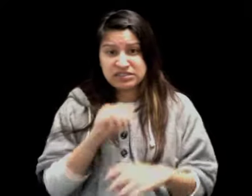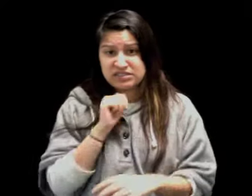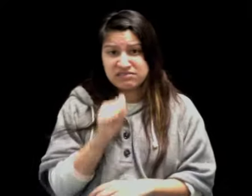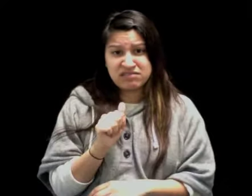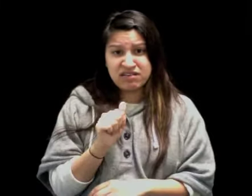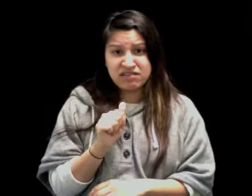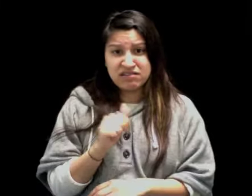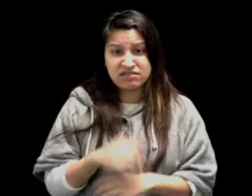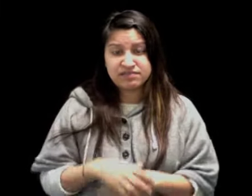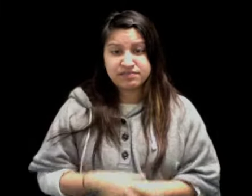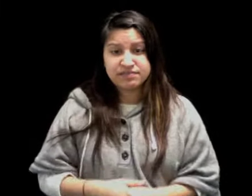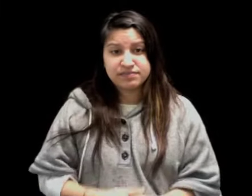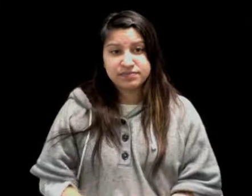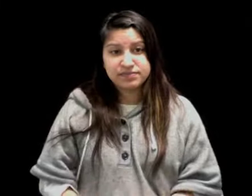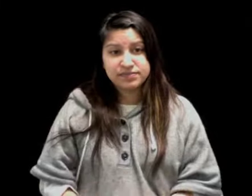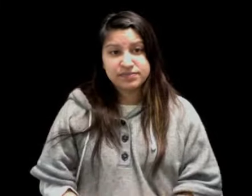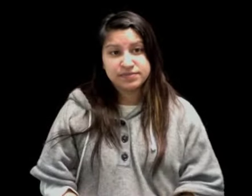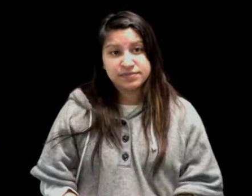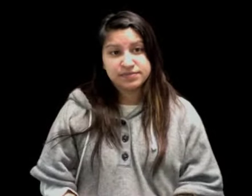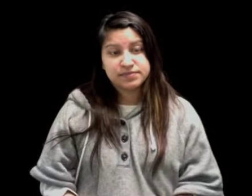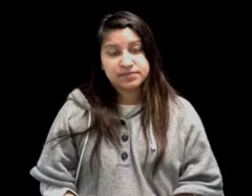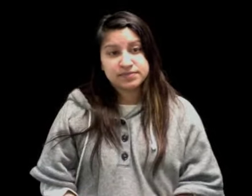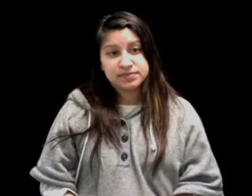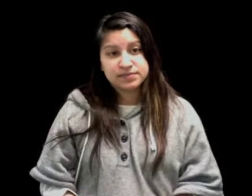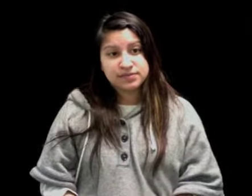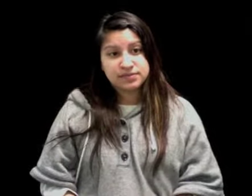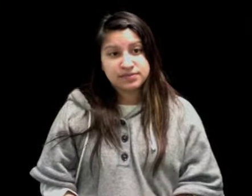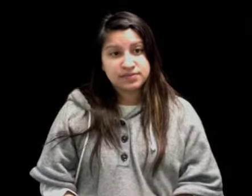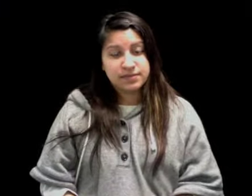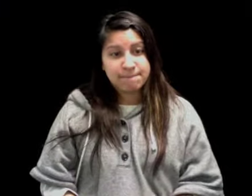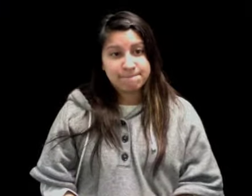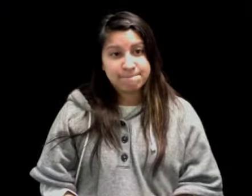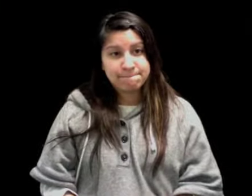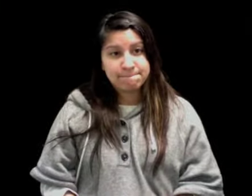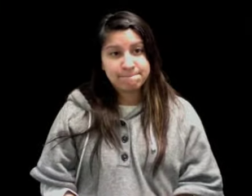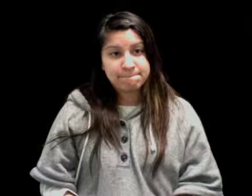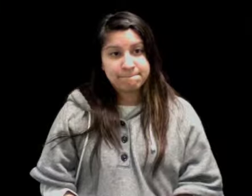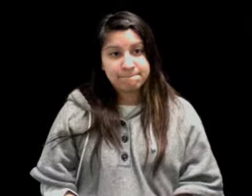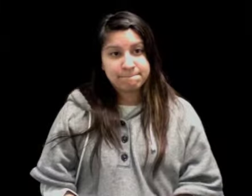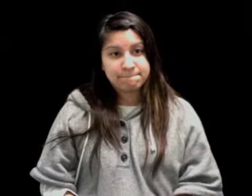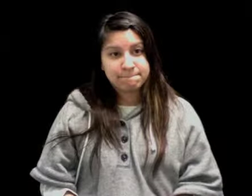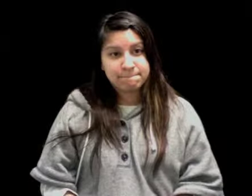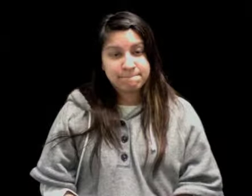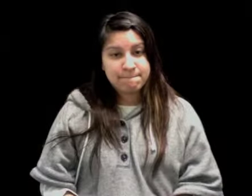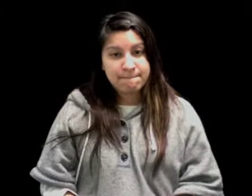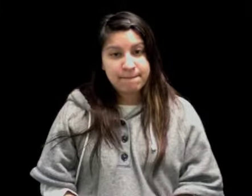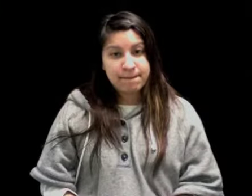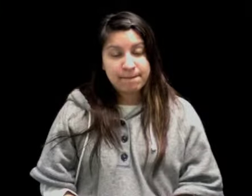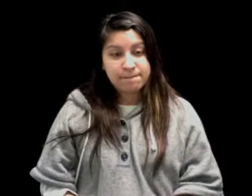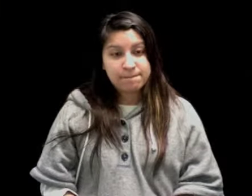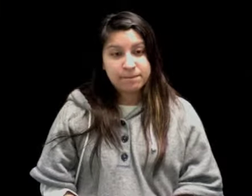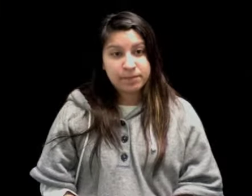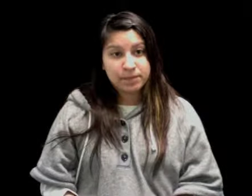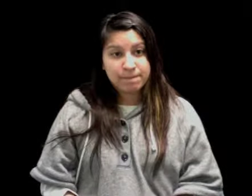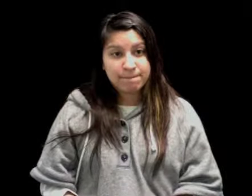Some boundaries allow or prevent physical closeness, like somebody standing too close to us. For example, if